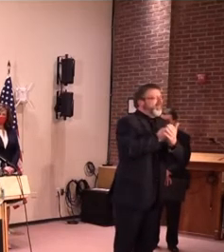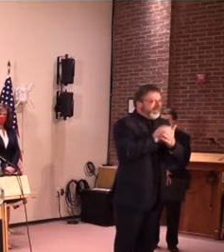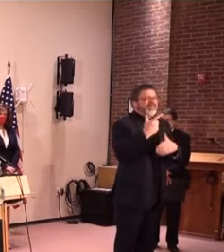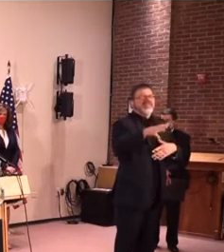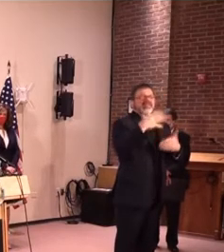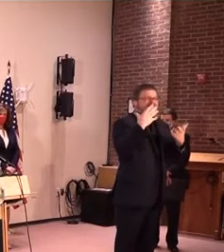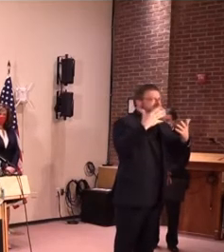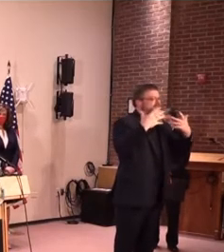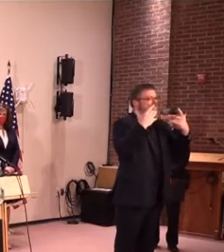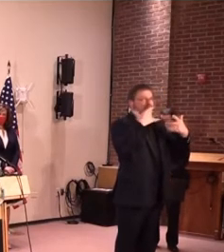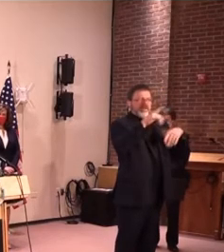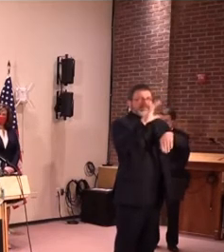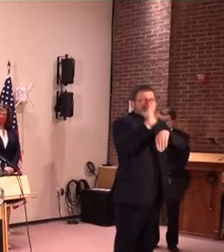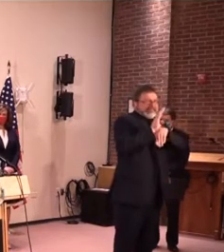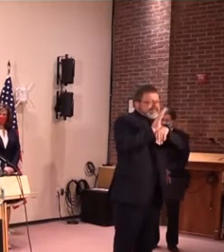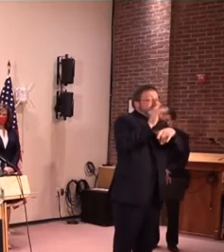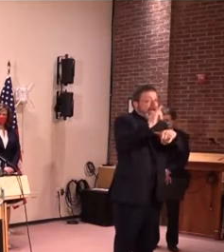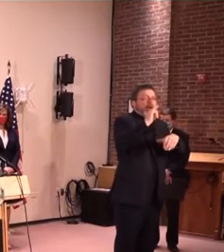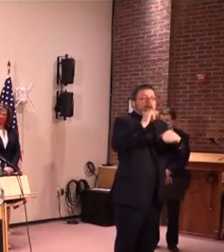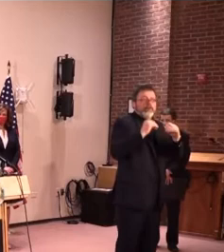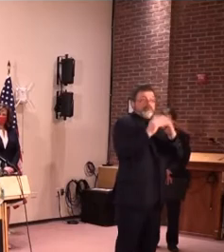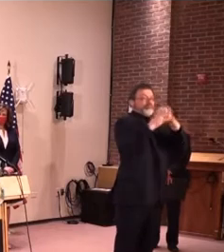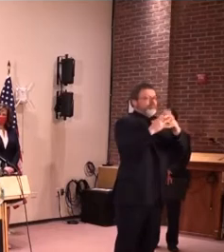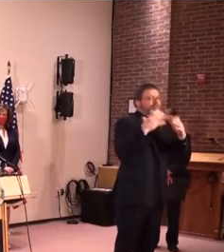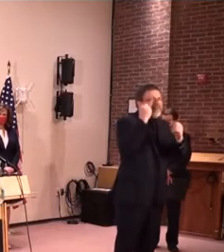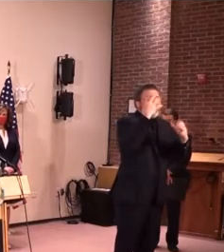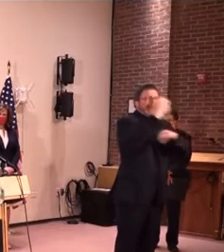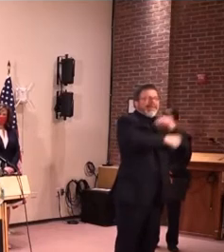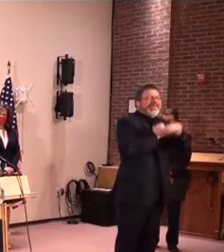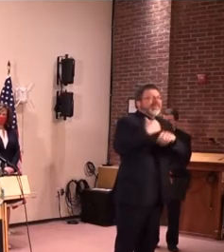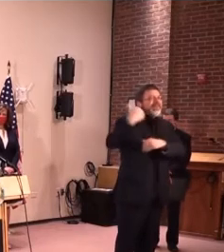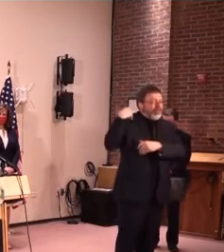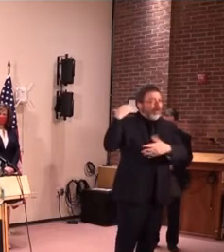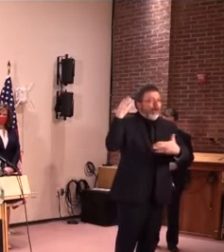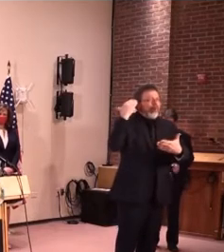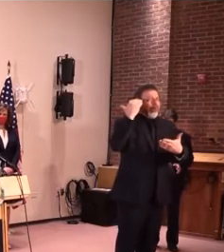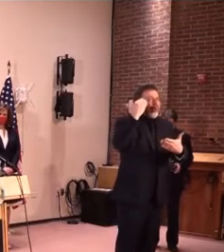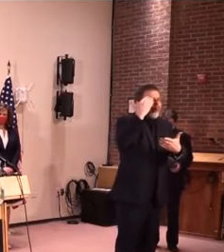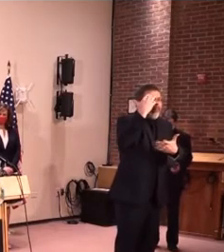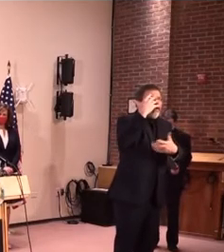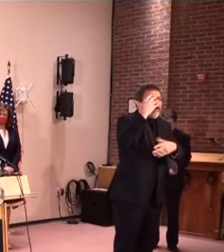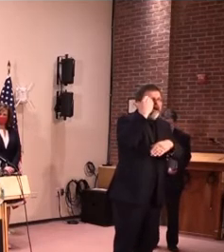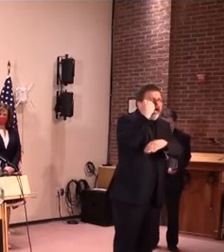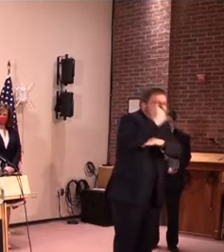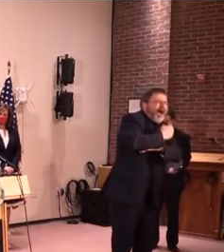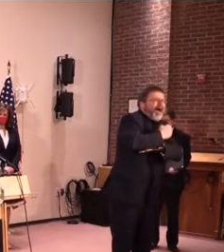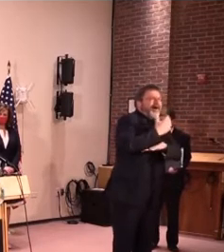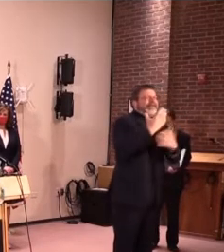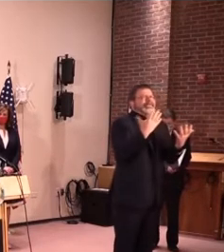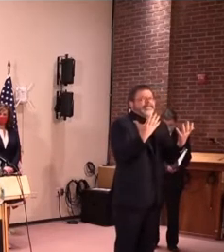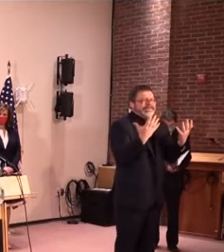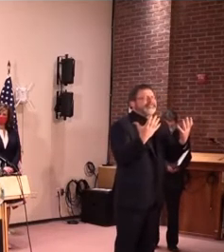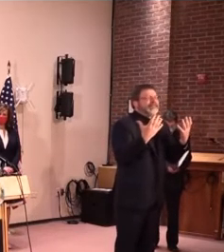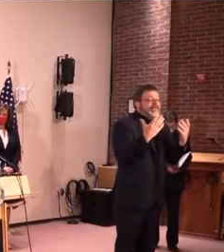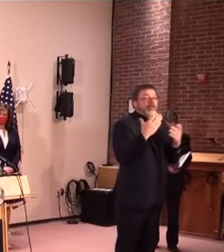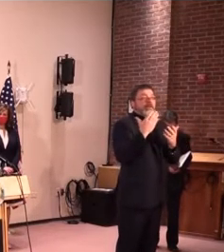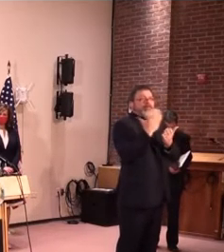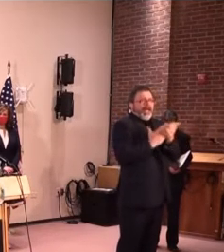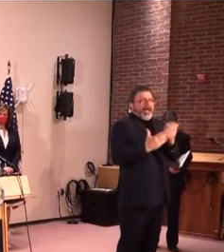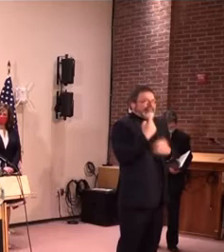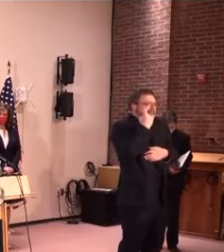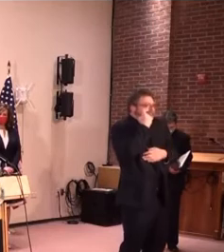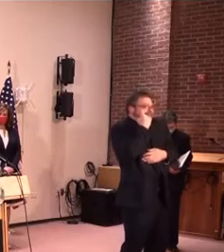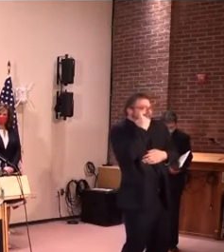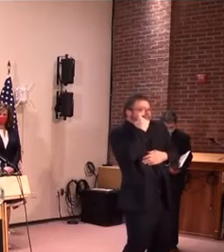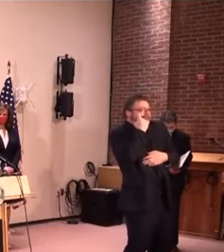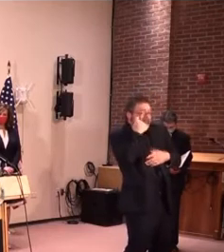see a path out of the red. New entrepreneurs who just months ago had so much hope and now face a